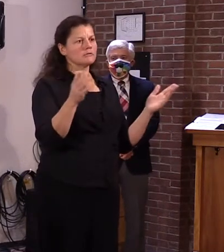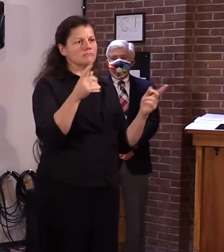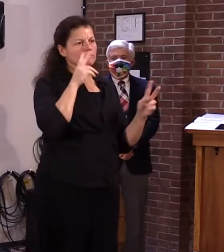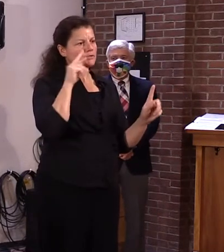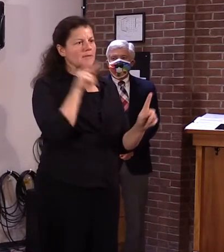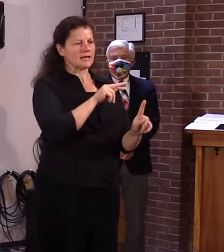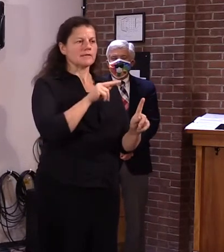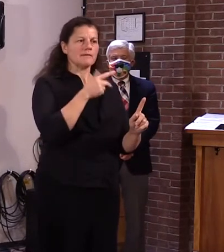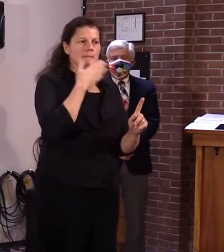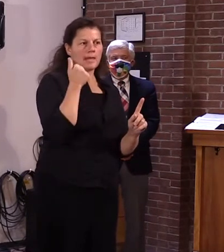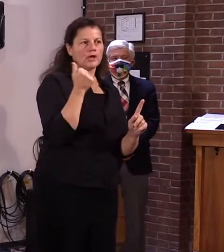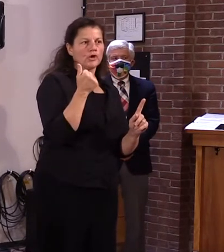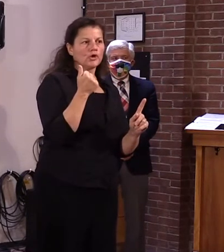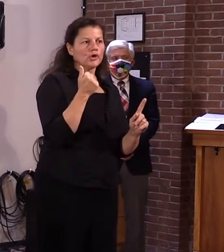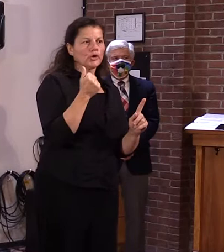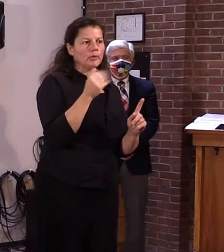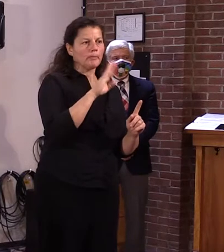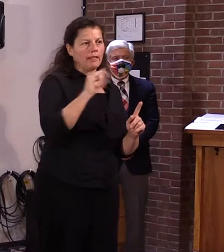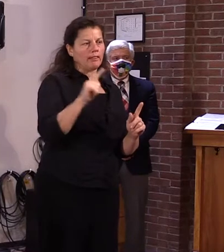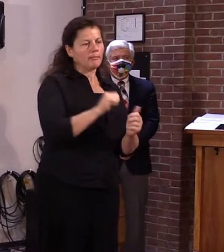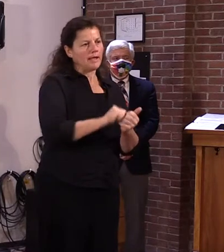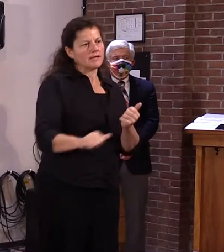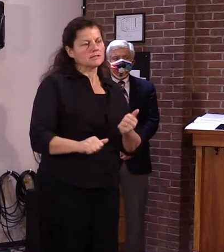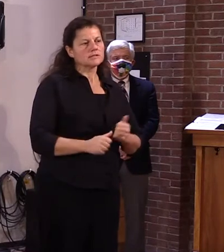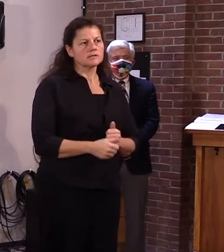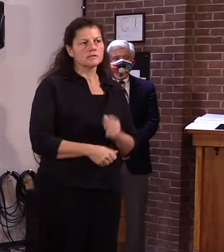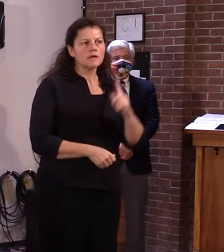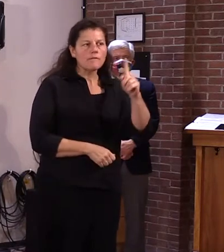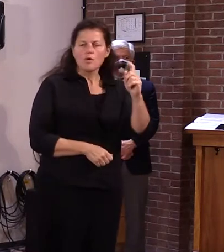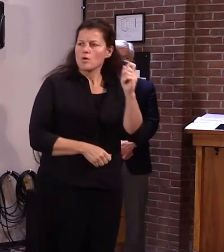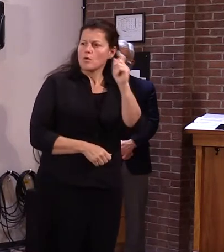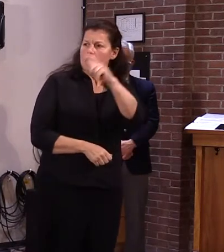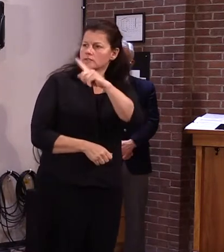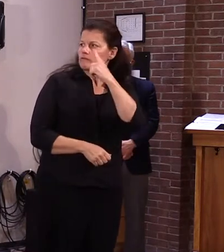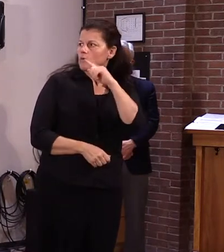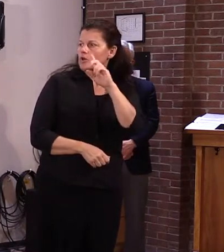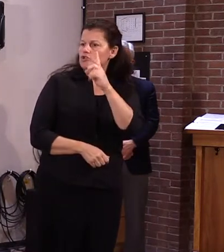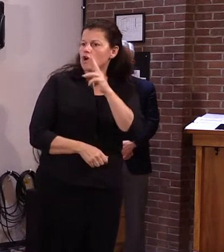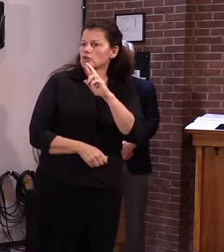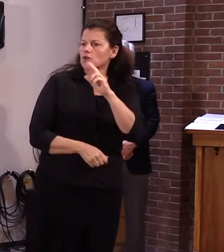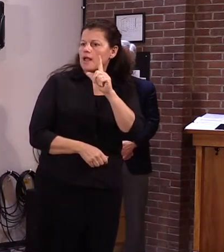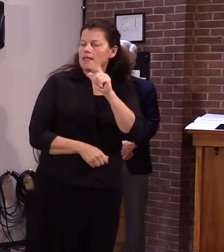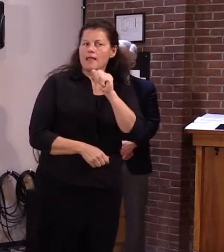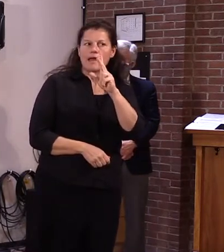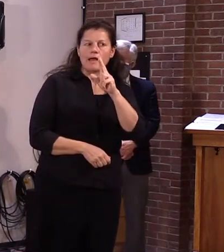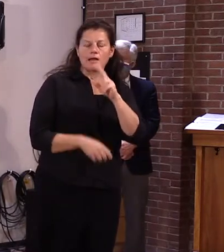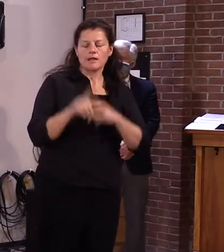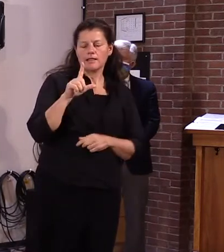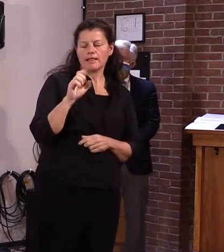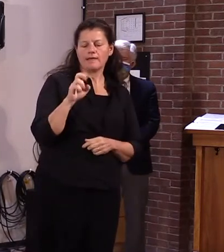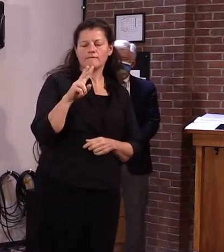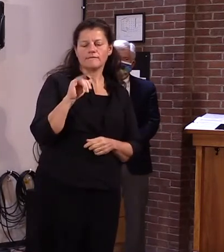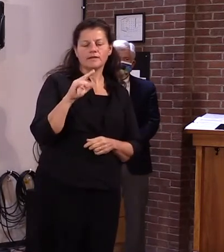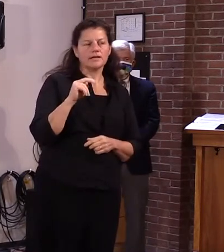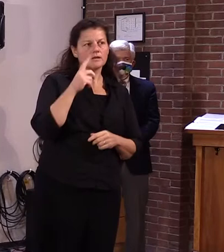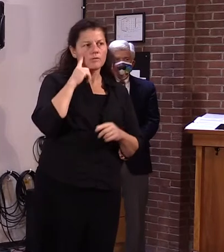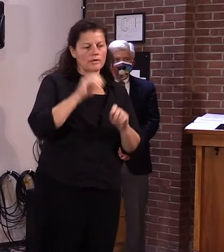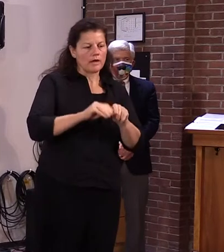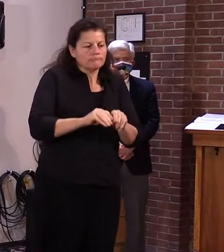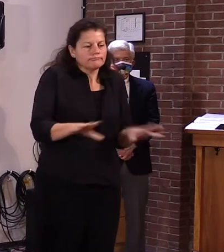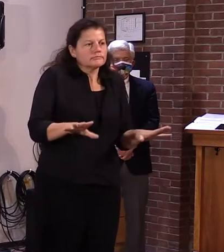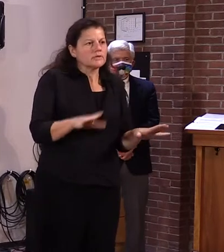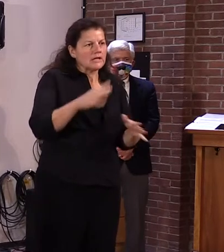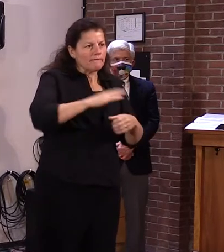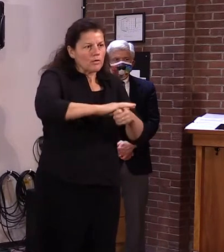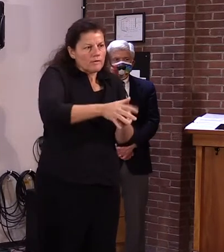passed. And then I just have one last question for Dr. Levine about the outbreak in Addison County. Among